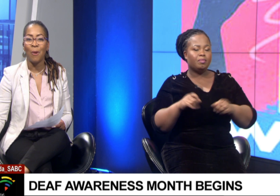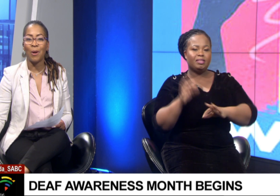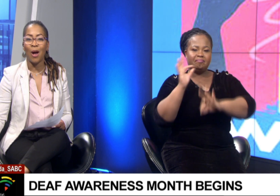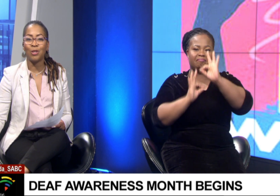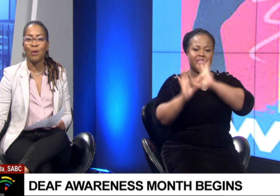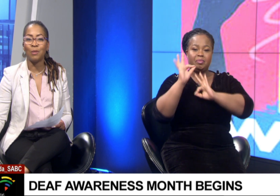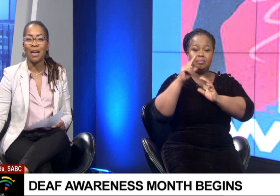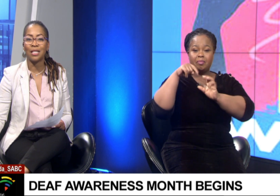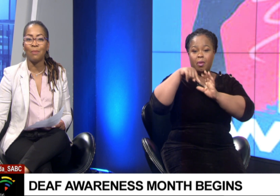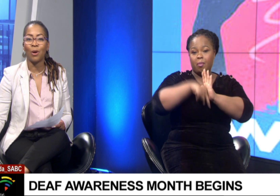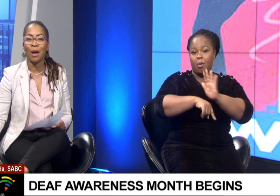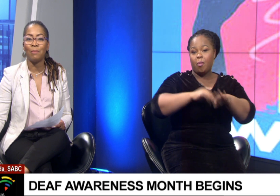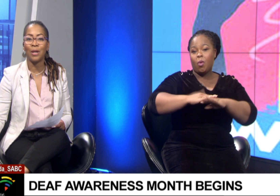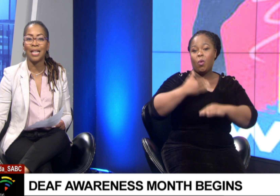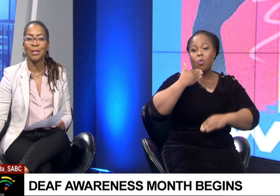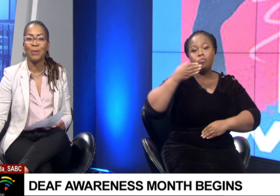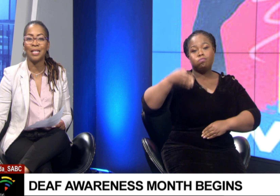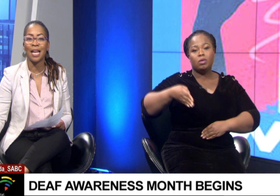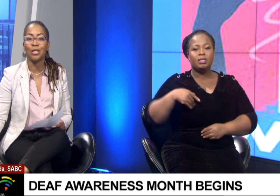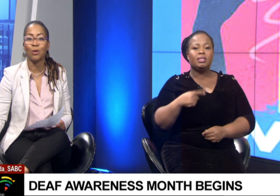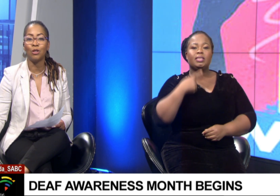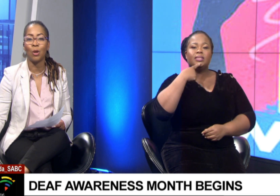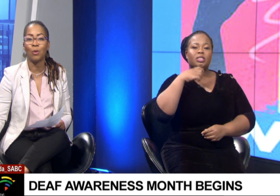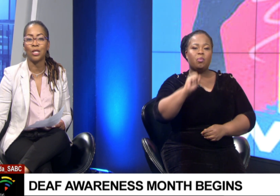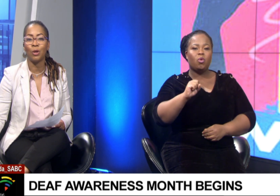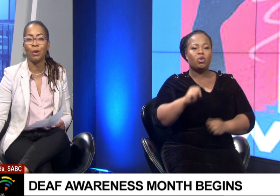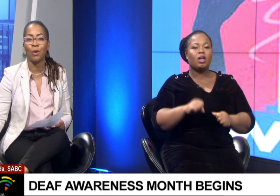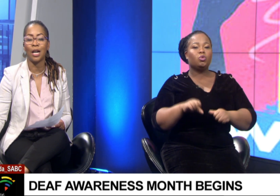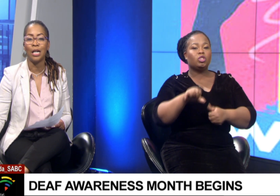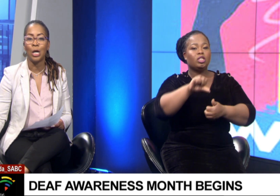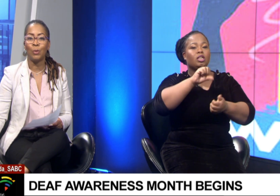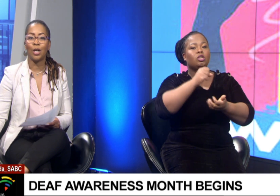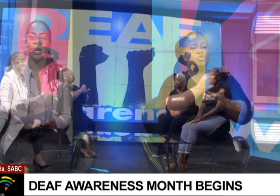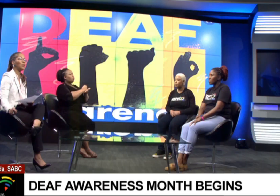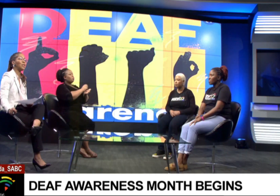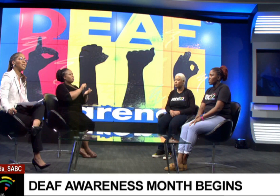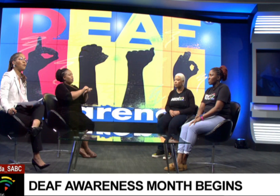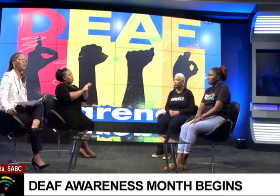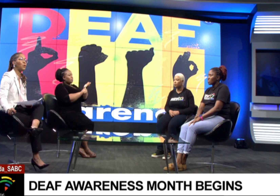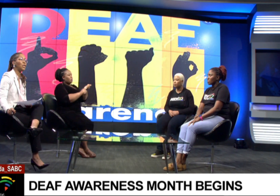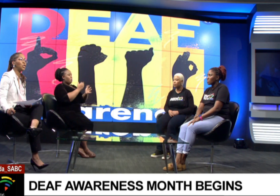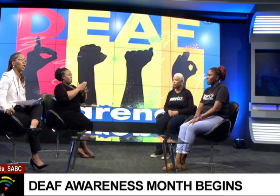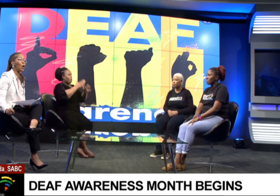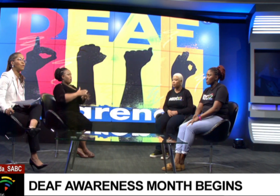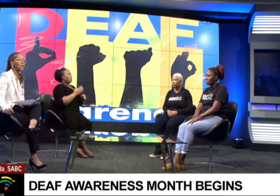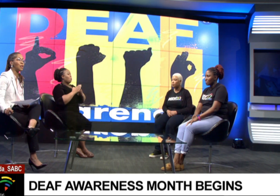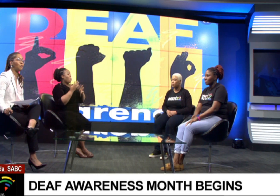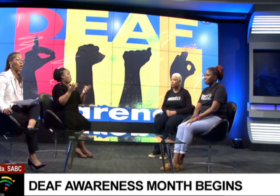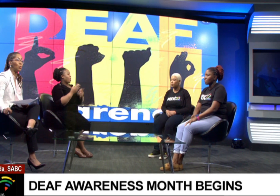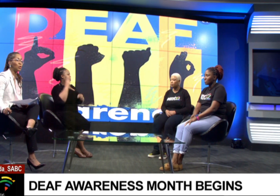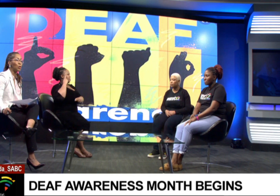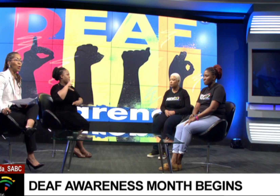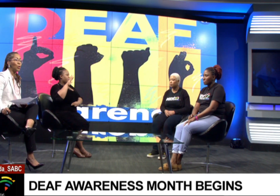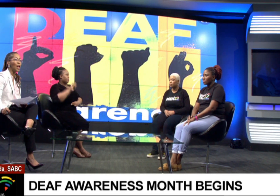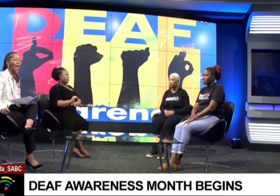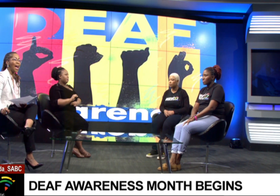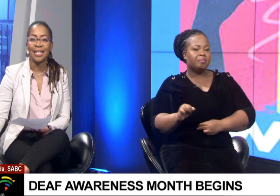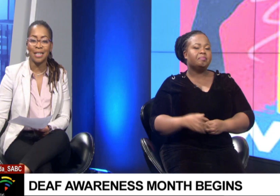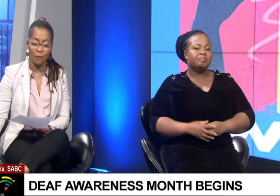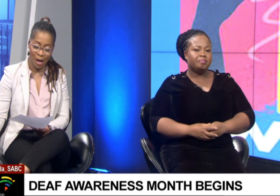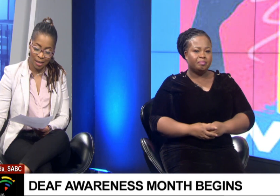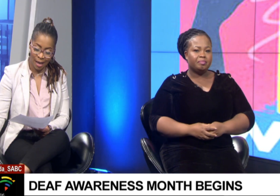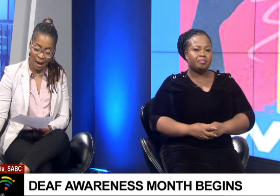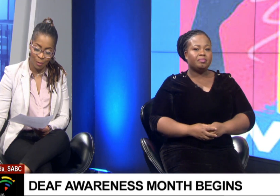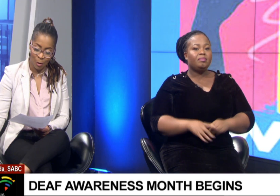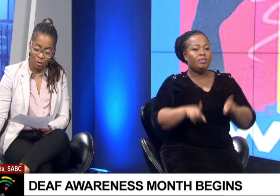us more, we are joined by Samora Mbuyazi, who is a social auxiliary worker working with the Deaf Federation of South Africa, also known